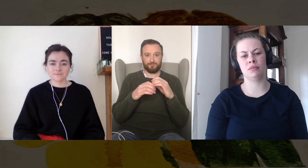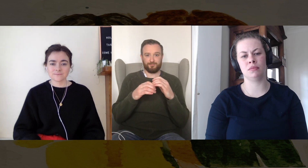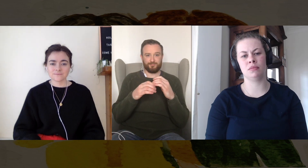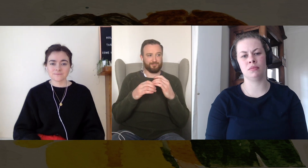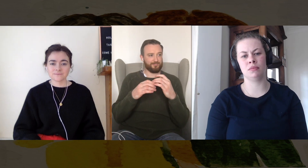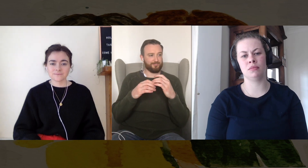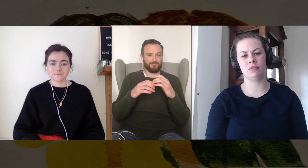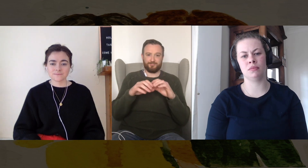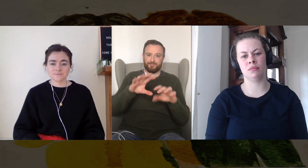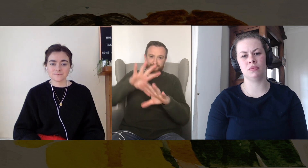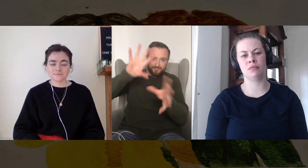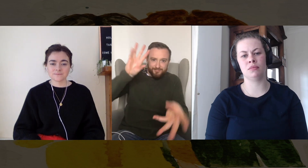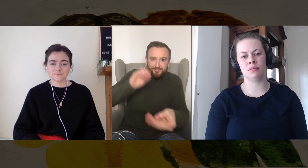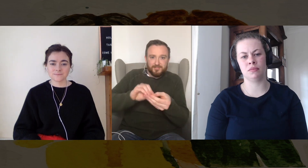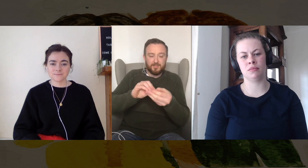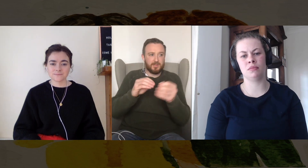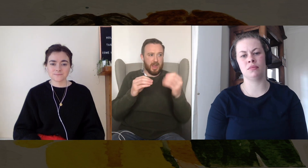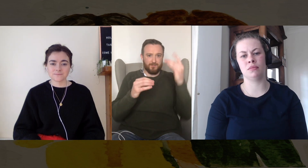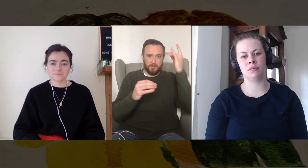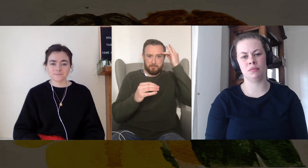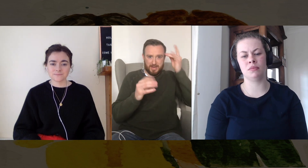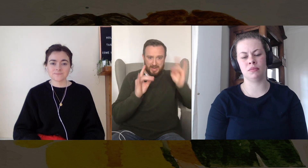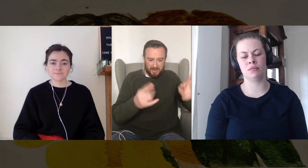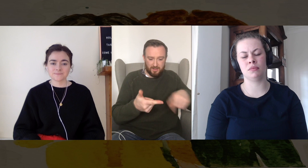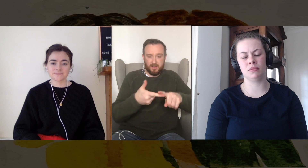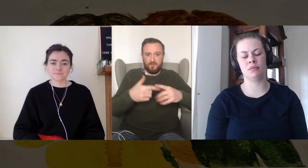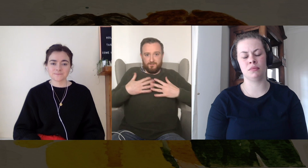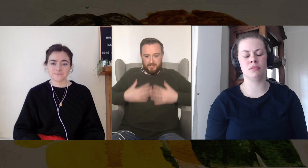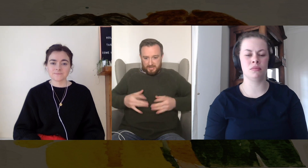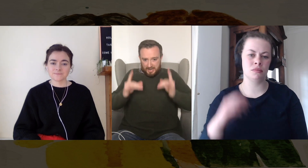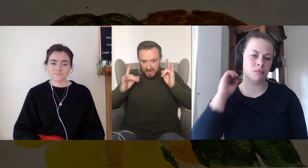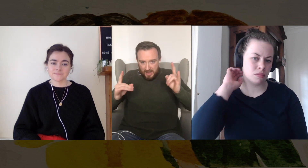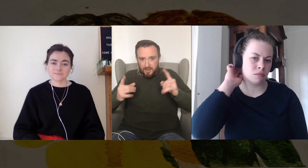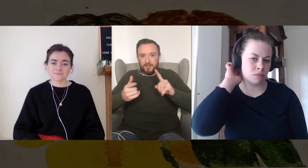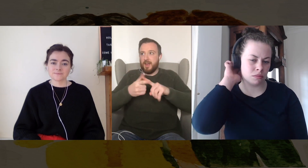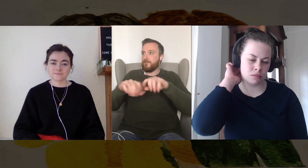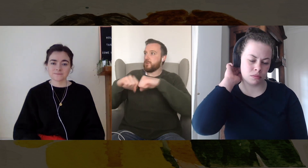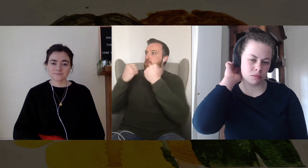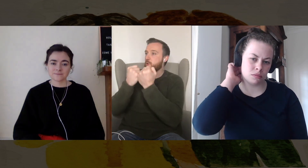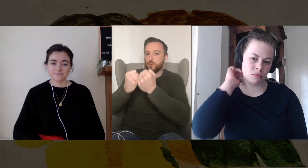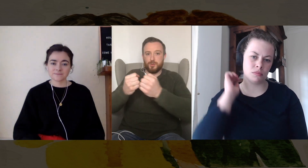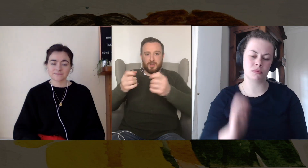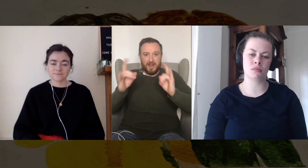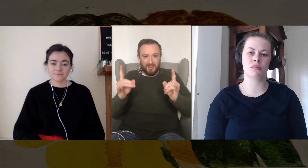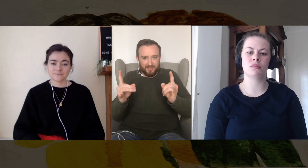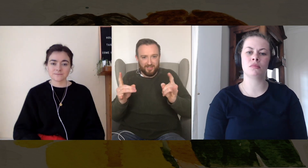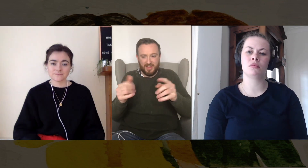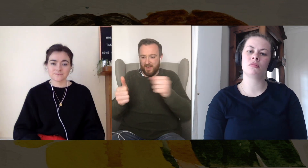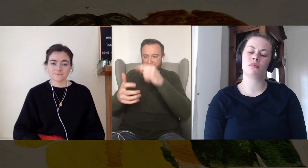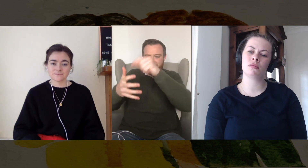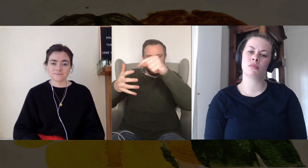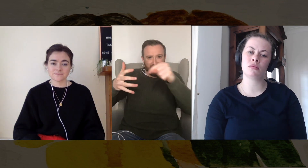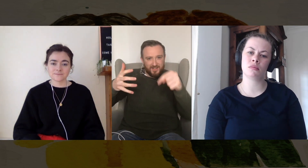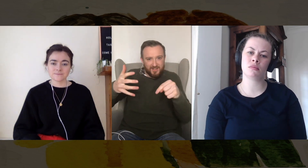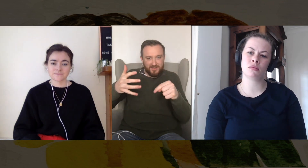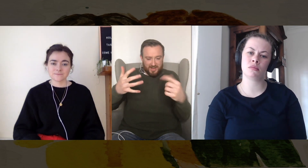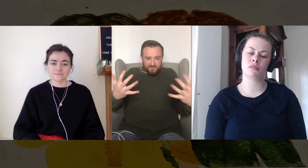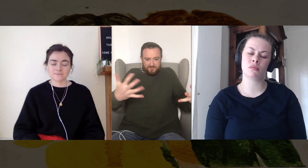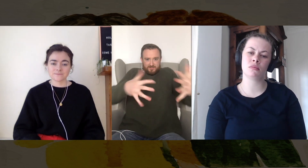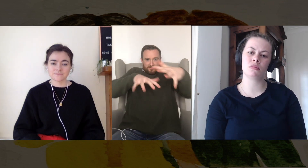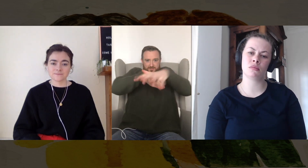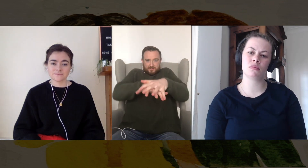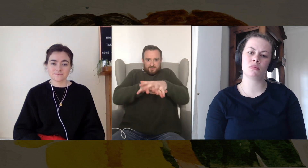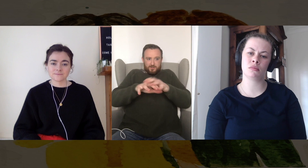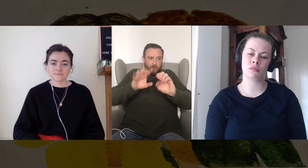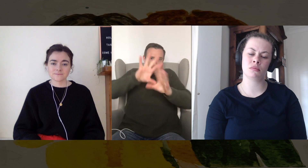then only by me describing it to them, they'd start to become aware of it. And so I think self-care